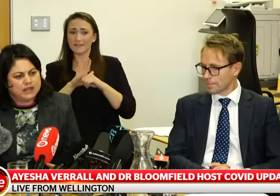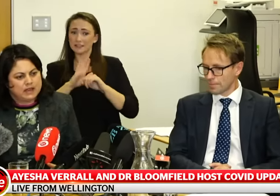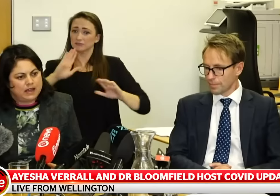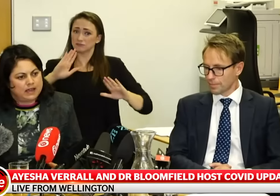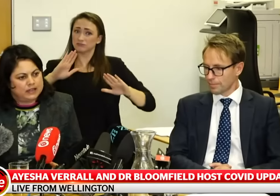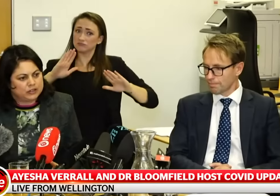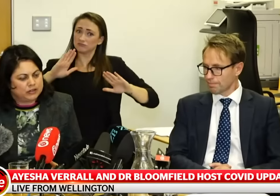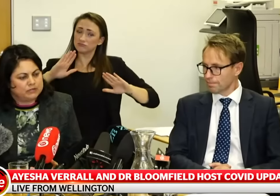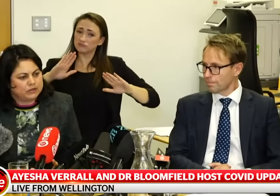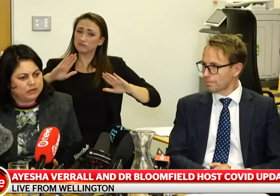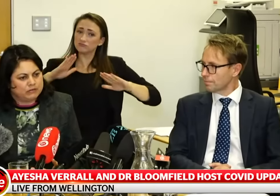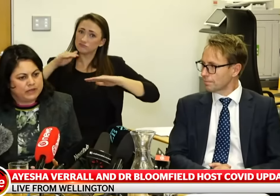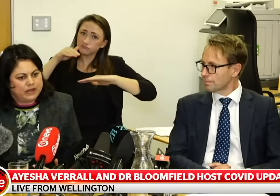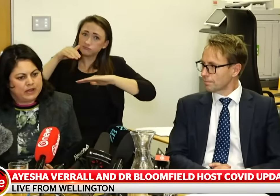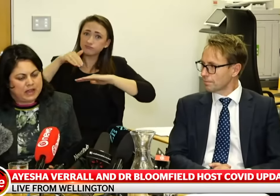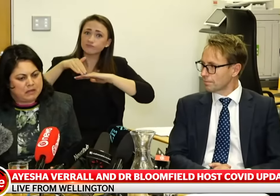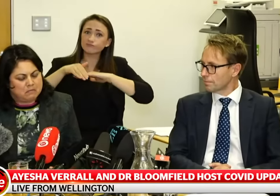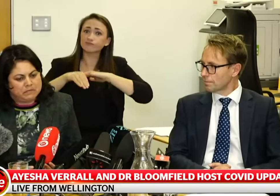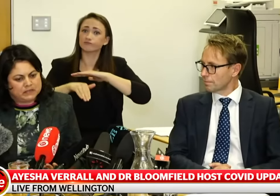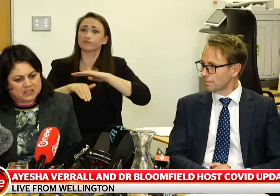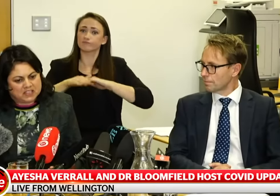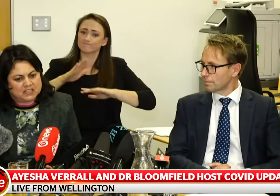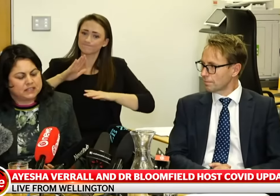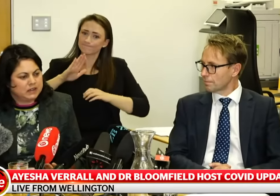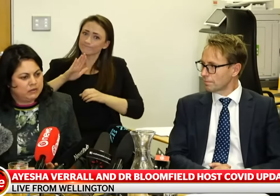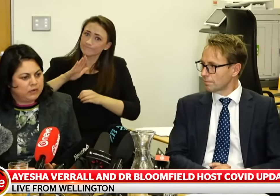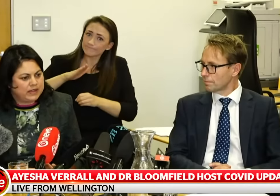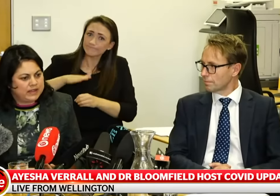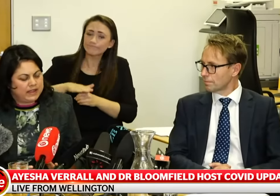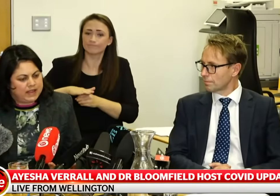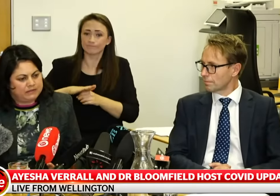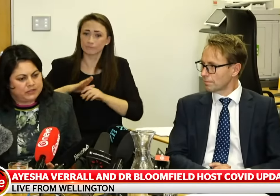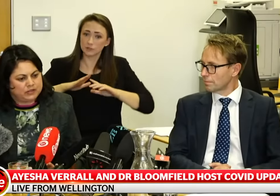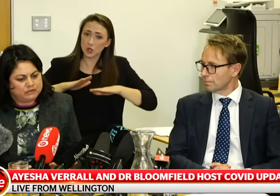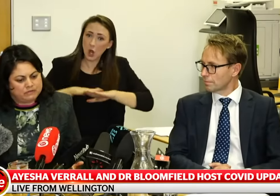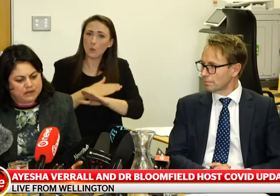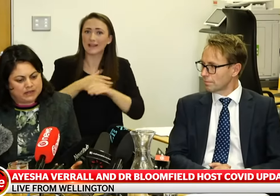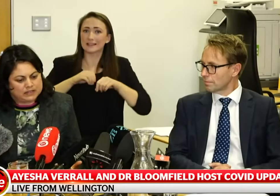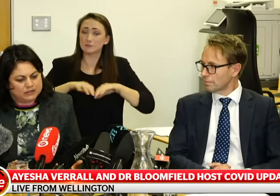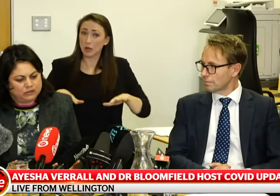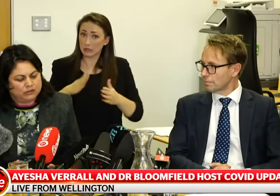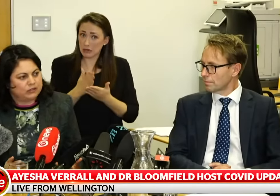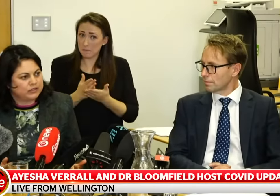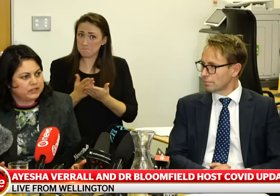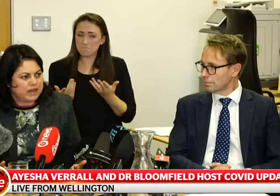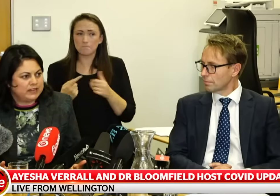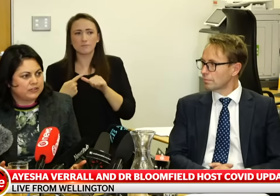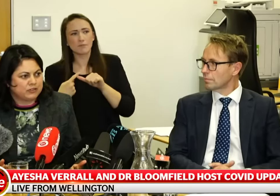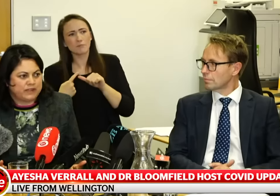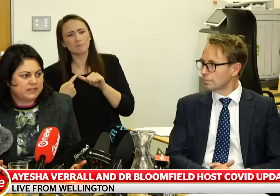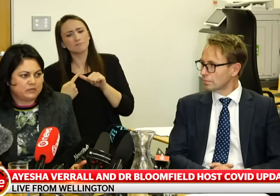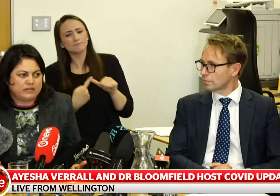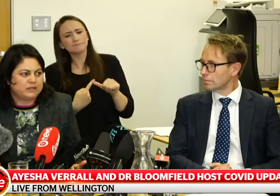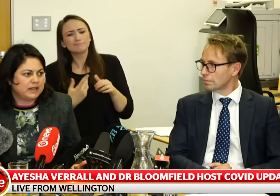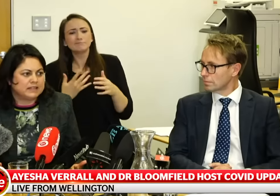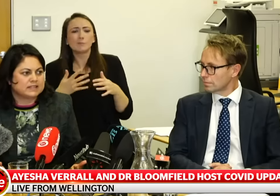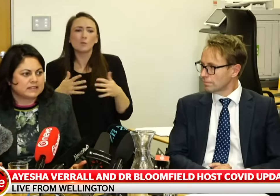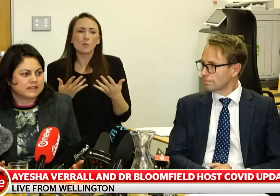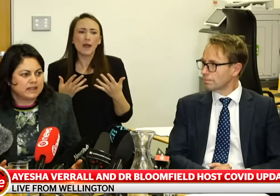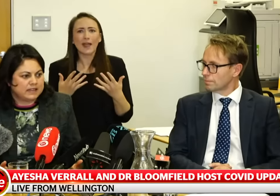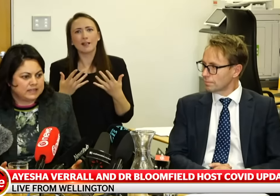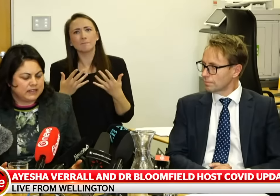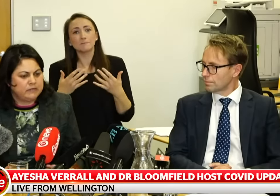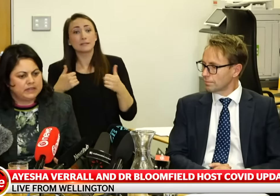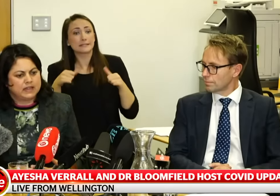place. In terms of success, we have to, I guess, look across the range of factors we have to balance